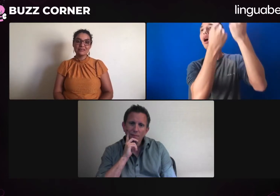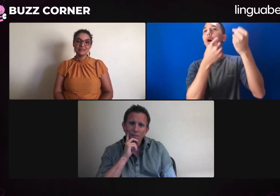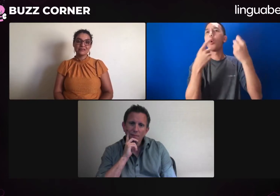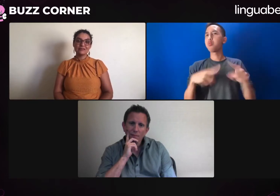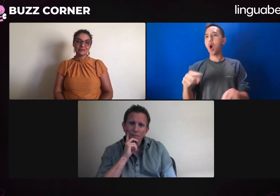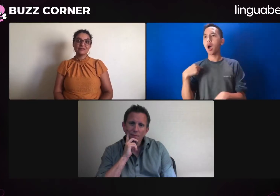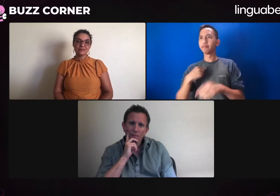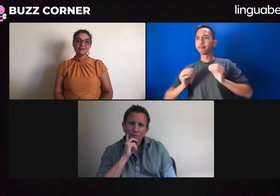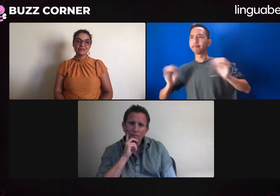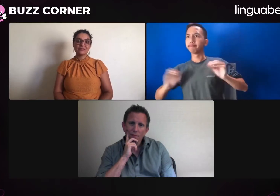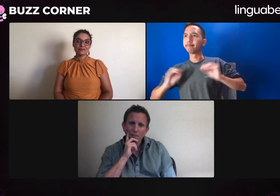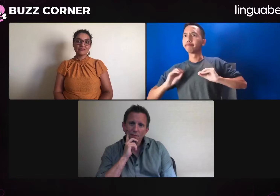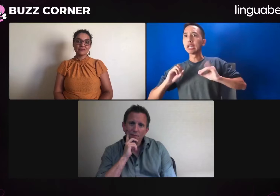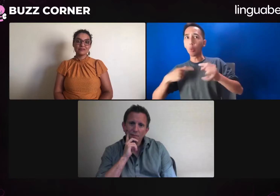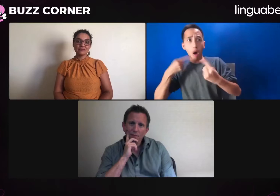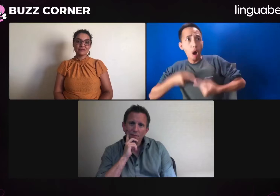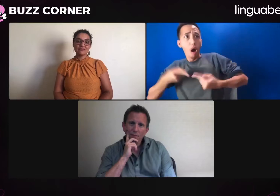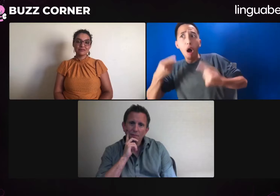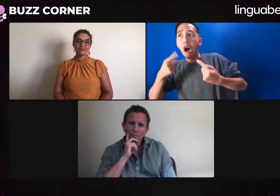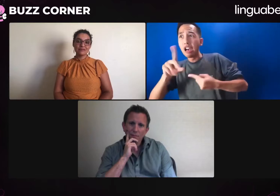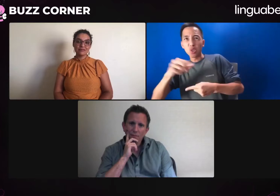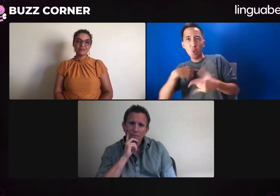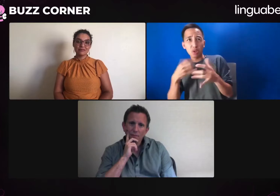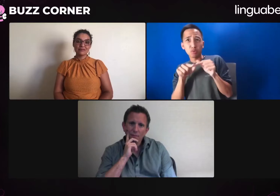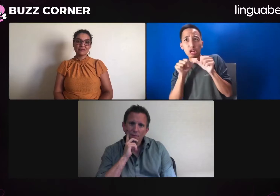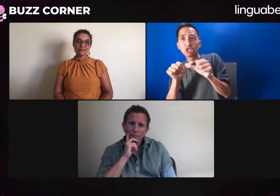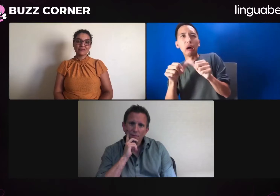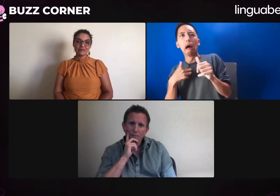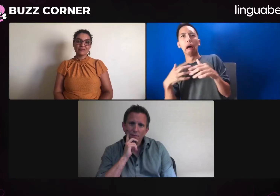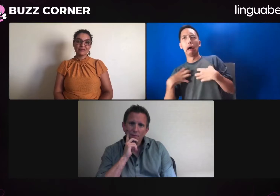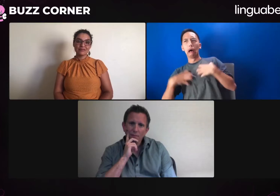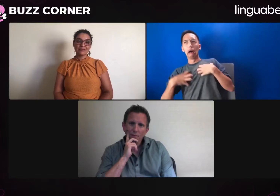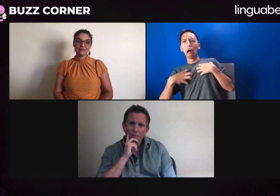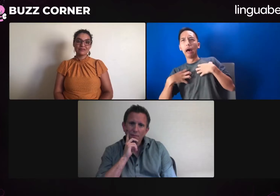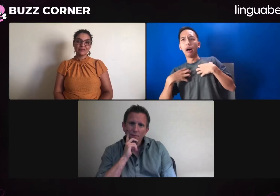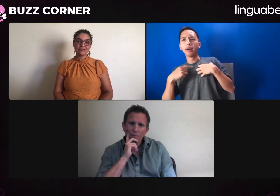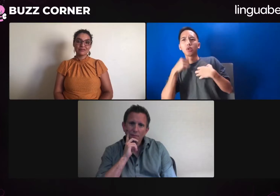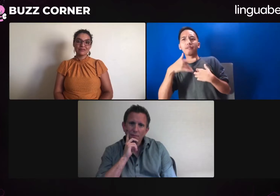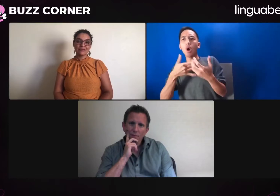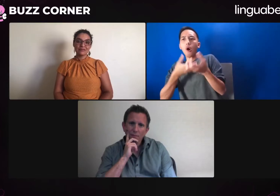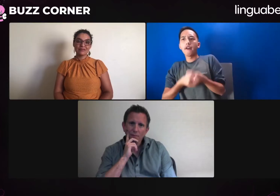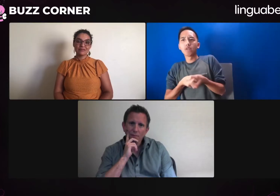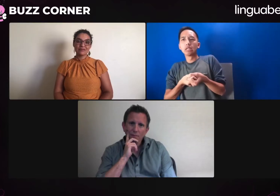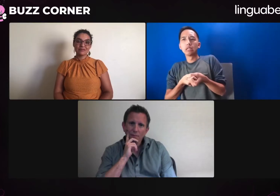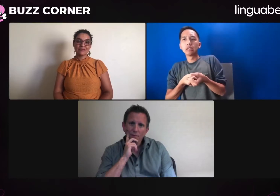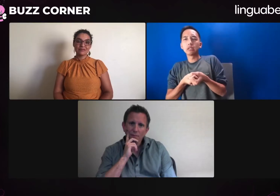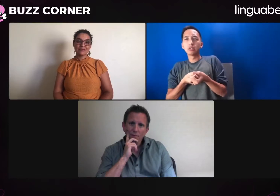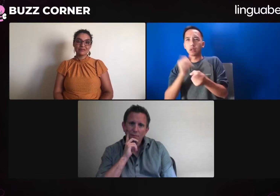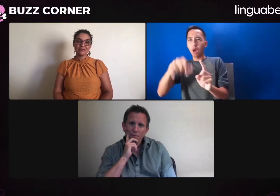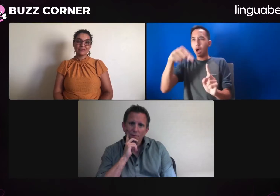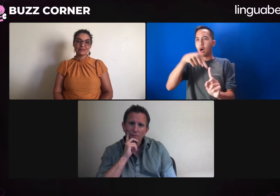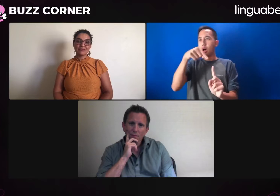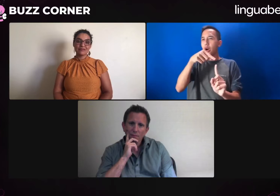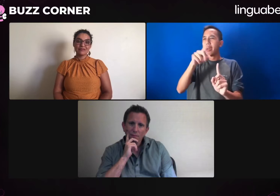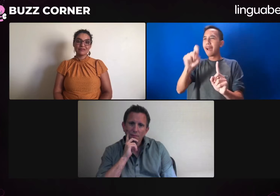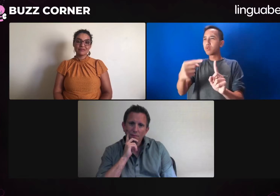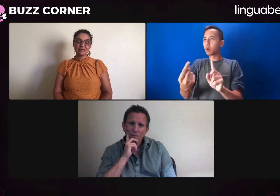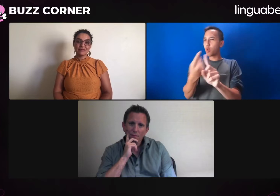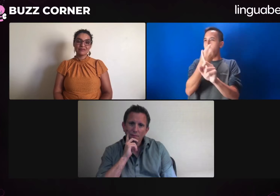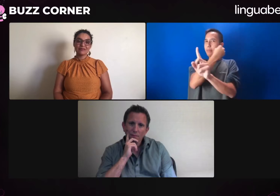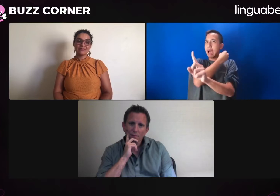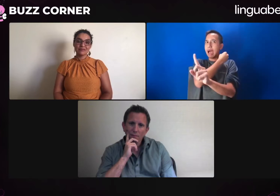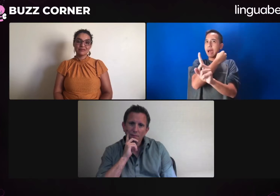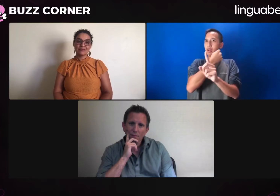got more opportunities where I didn't have the same. And I questioned myself, should I continue? I didn't feel